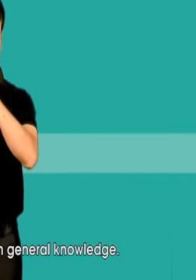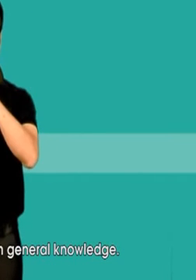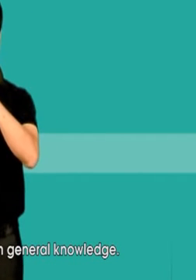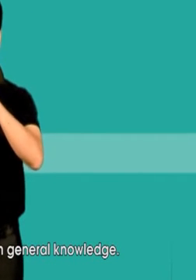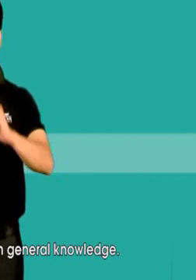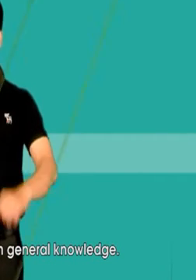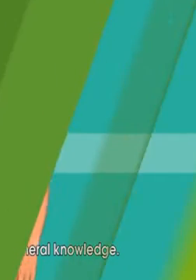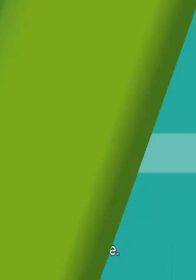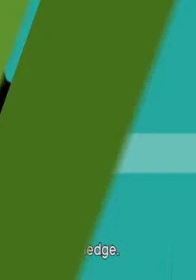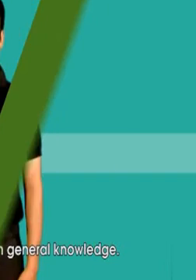general knowledge.